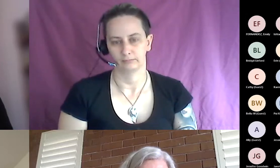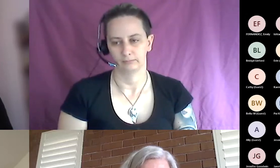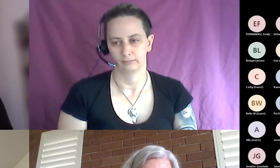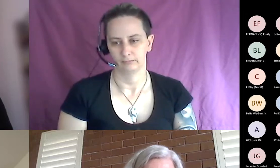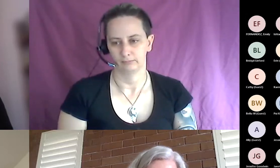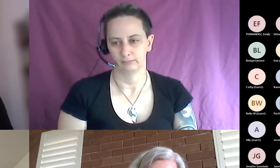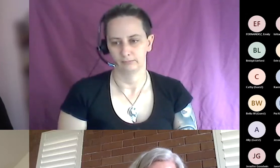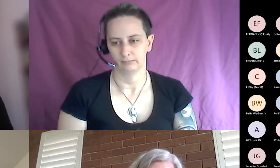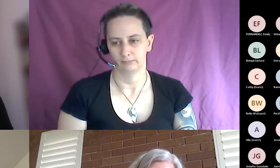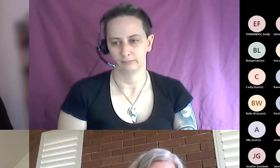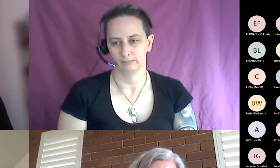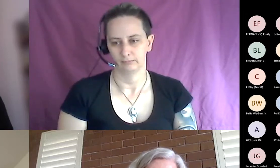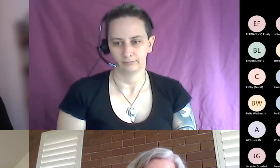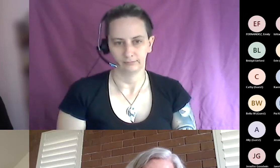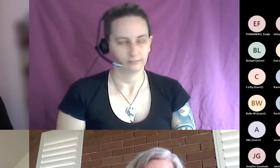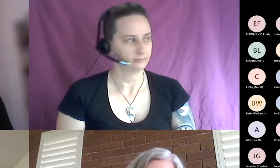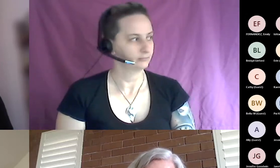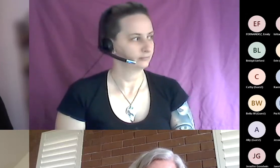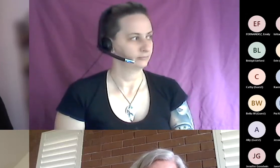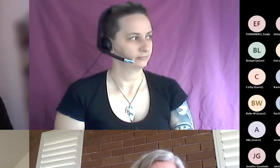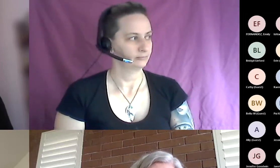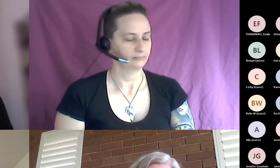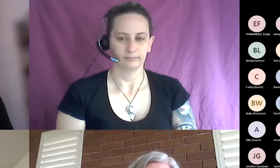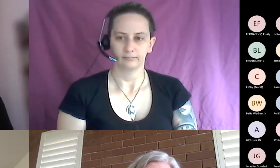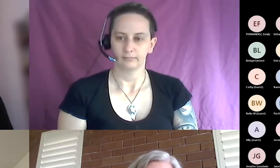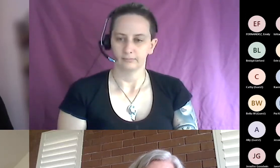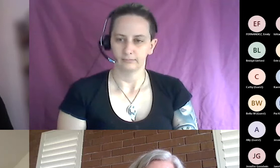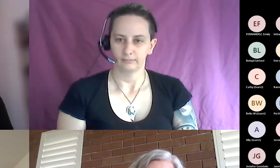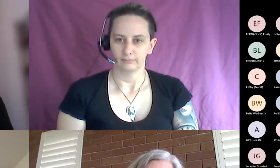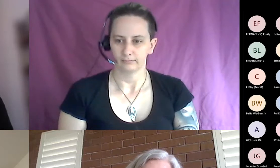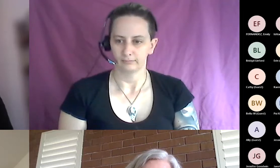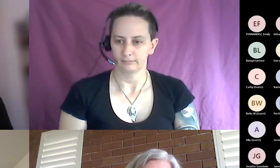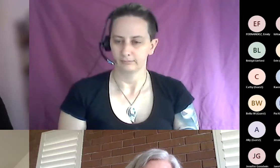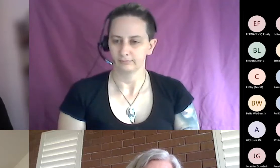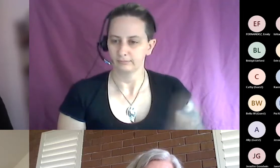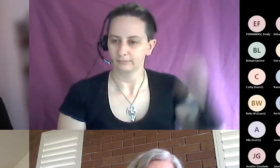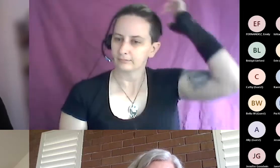Excellent. All right. Any questions at this point? I know we normally leave them till the end, but we're not.